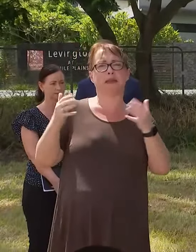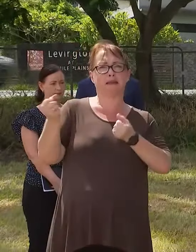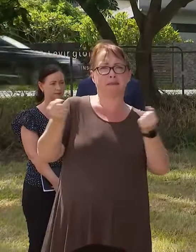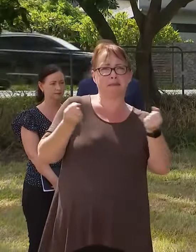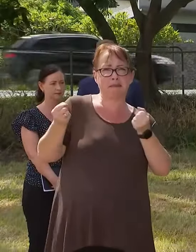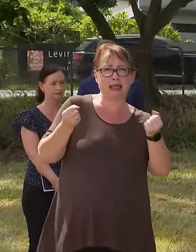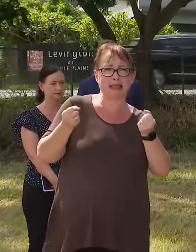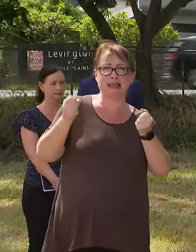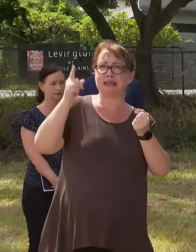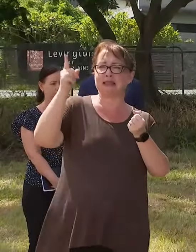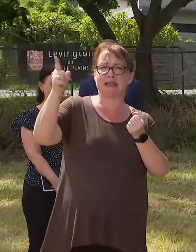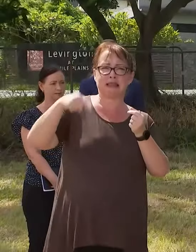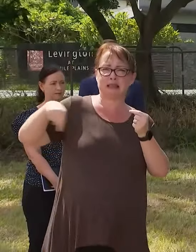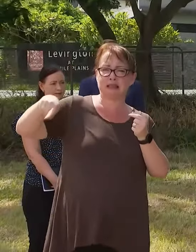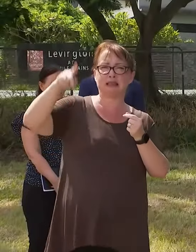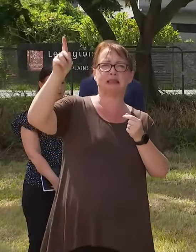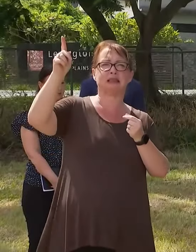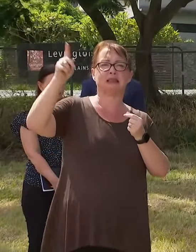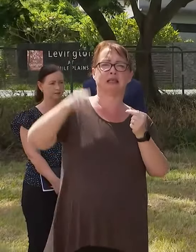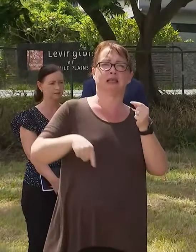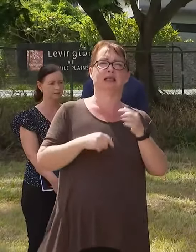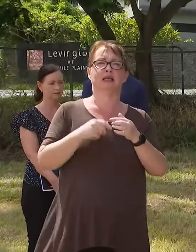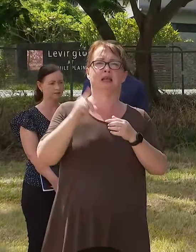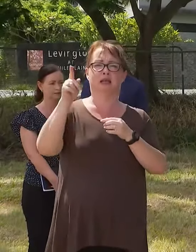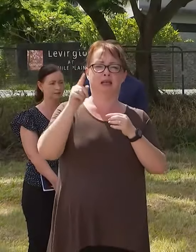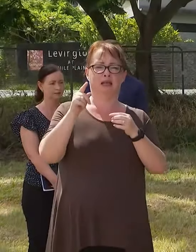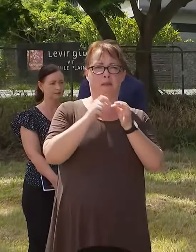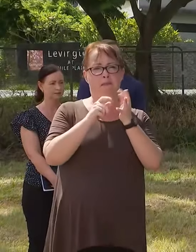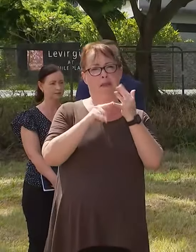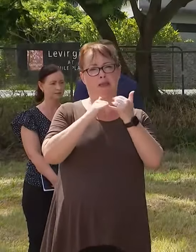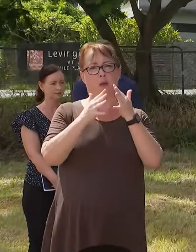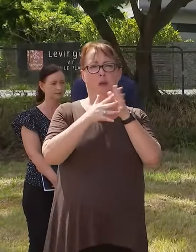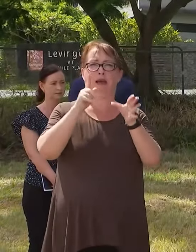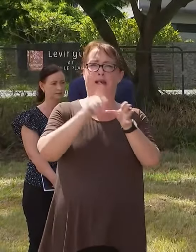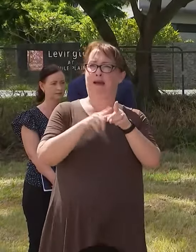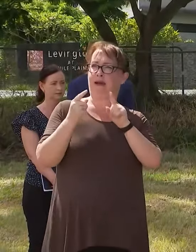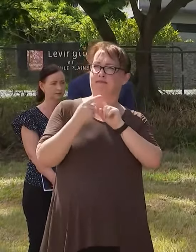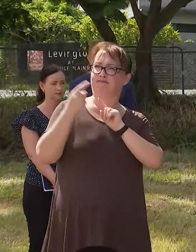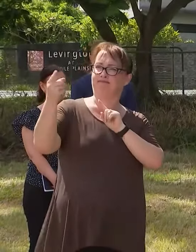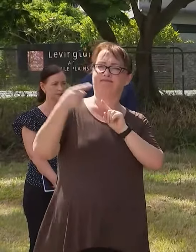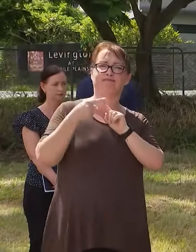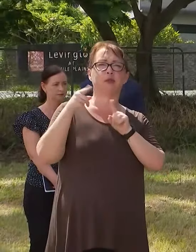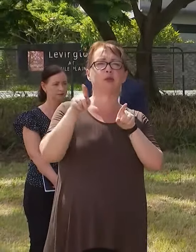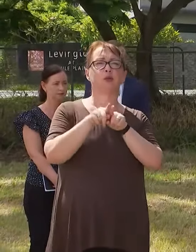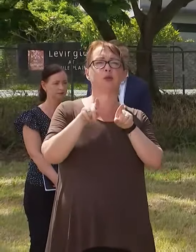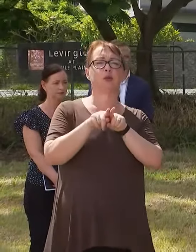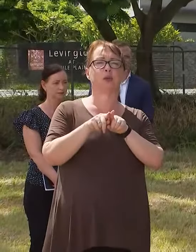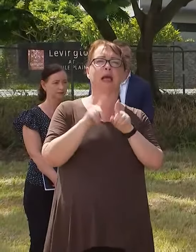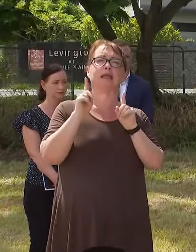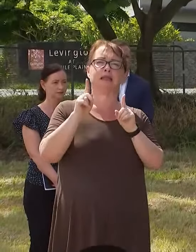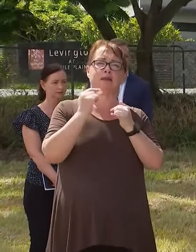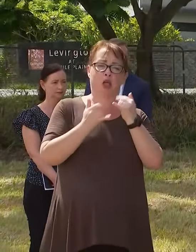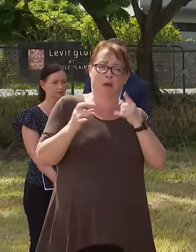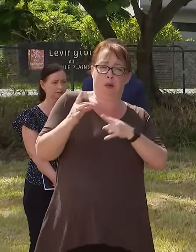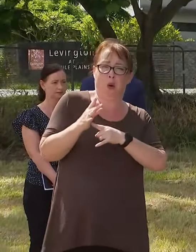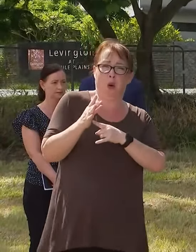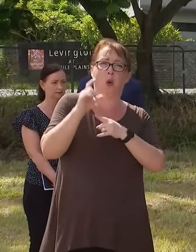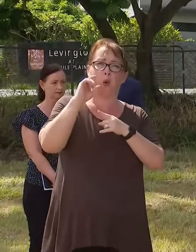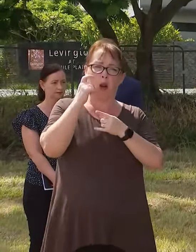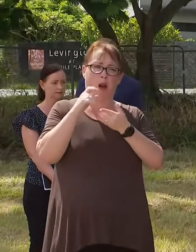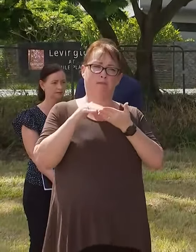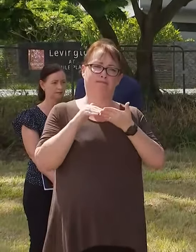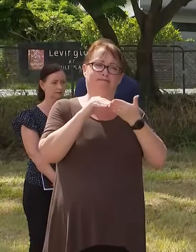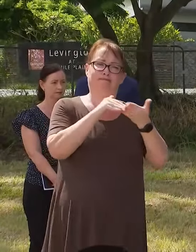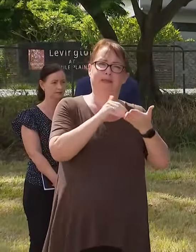bus routes, and it's close to the busway. Very importantly, it will complement the work and support the work of two